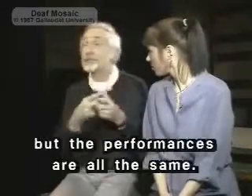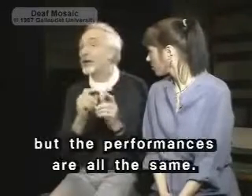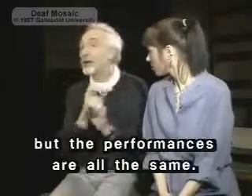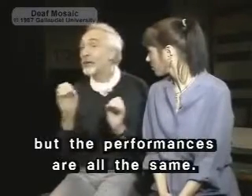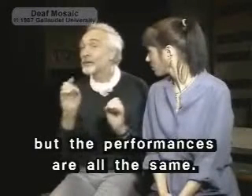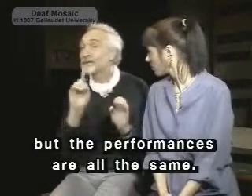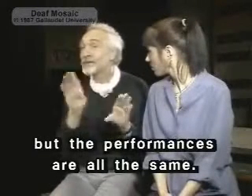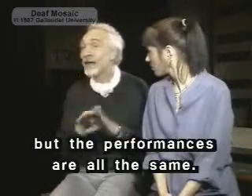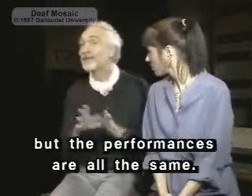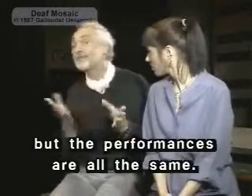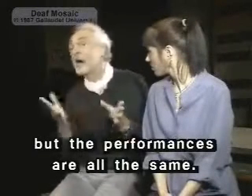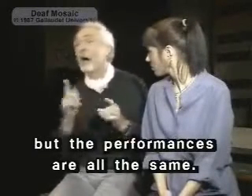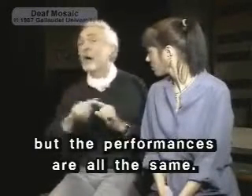performances are all the same.